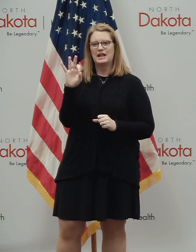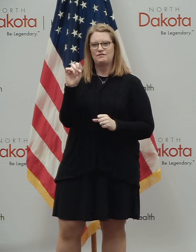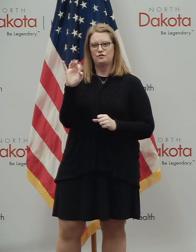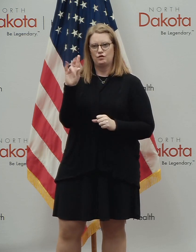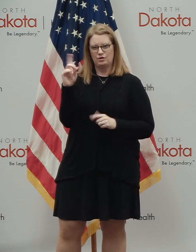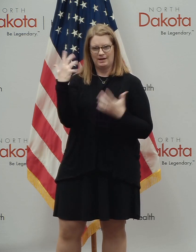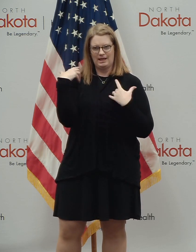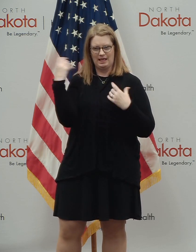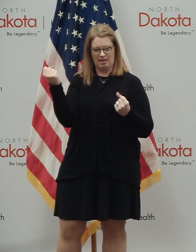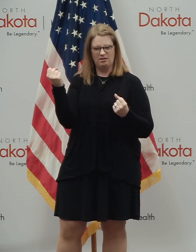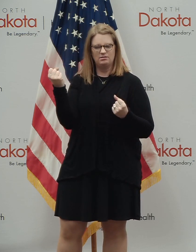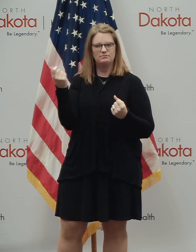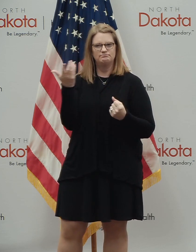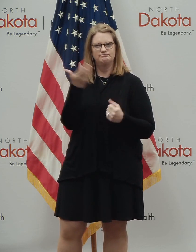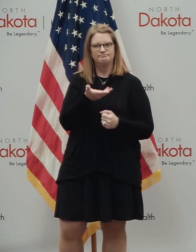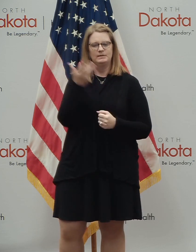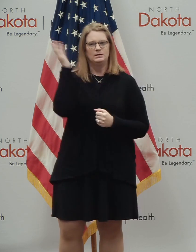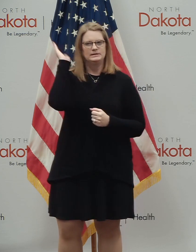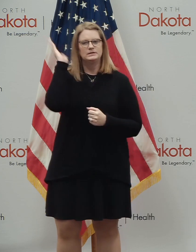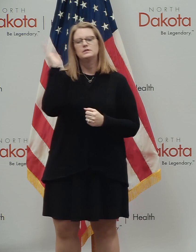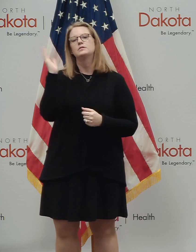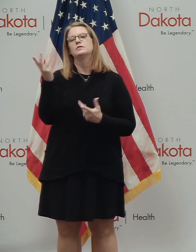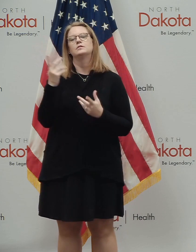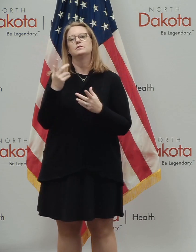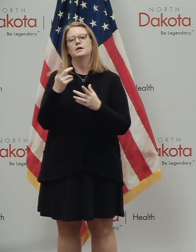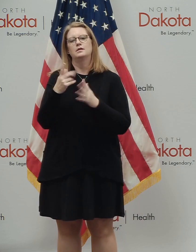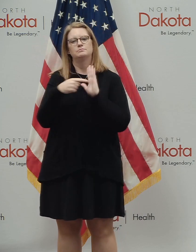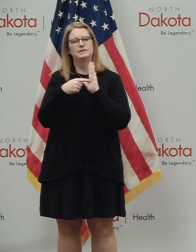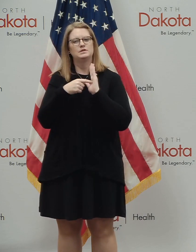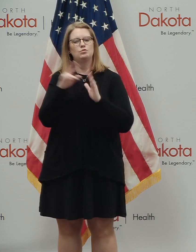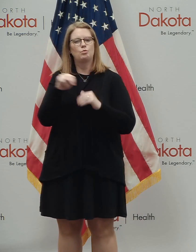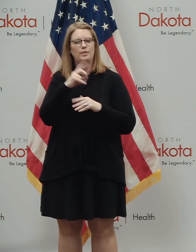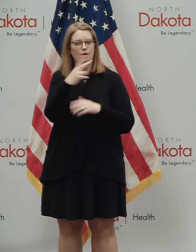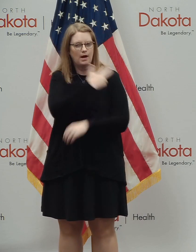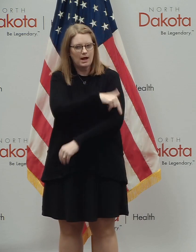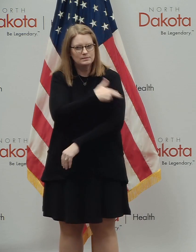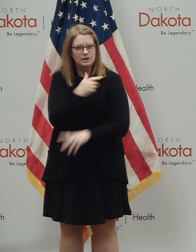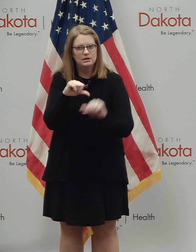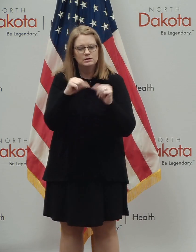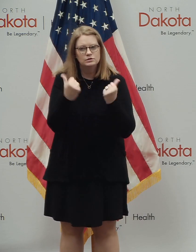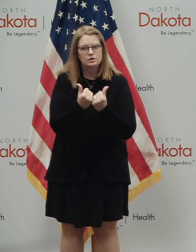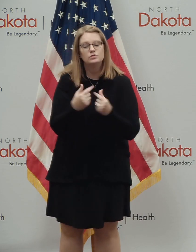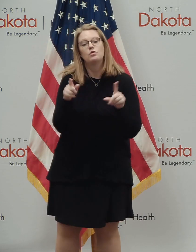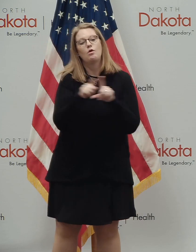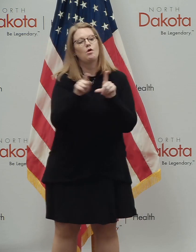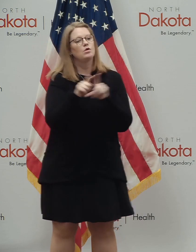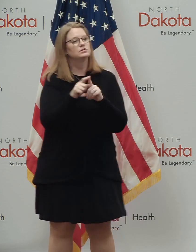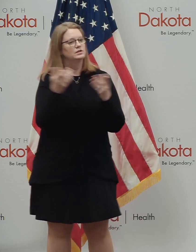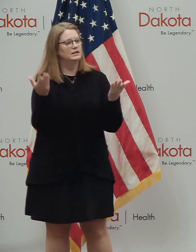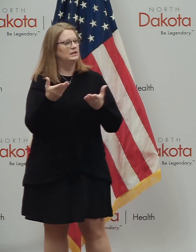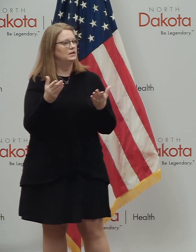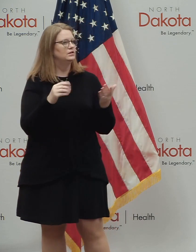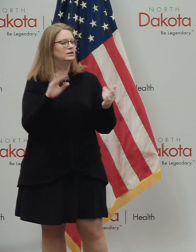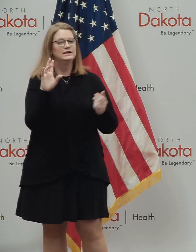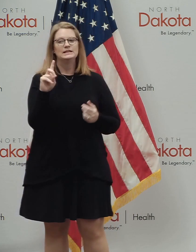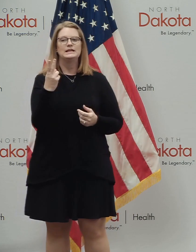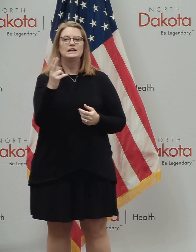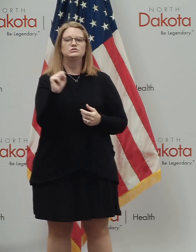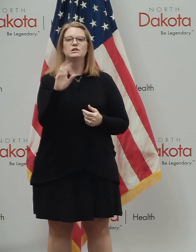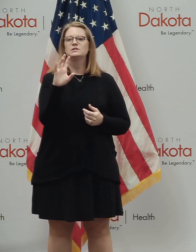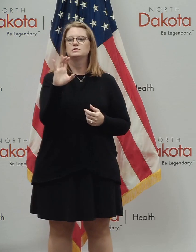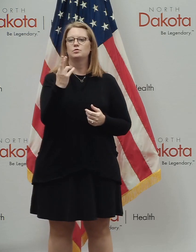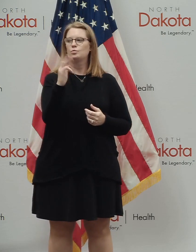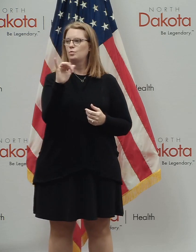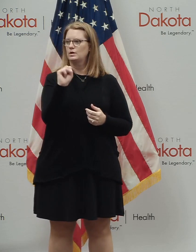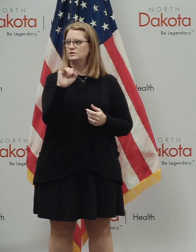going to be speaking on behalf of the North Dakota Hospital Association today. And also we've got Chris Jones here from Human